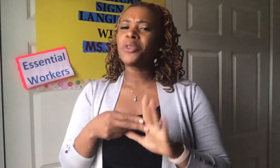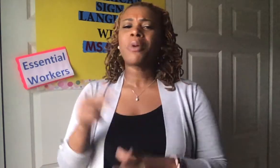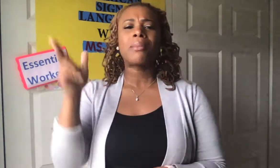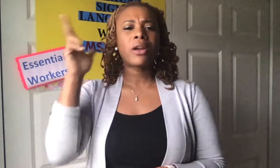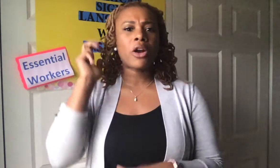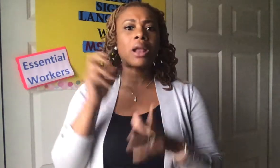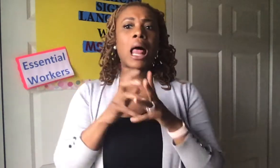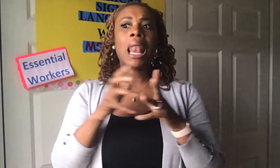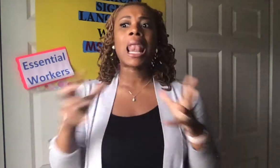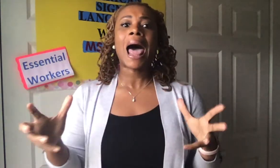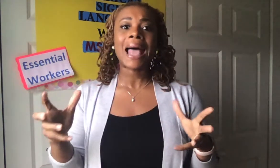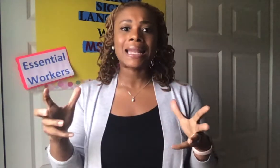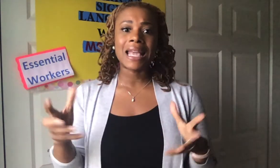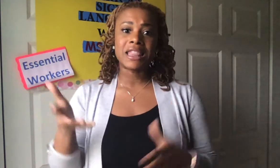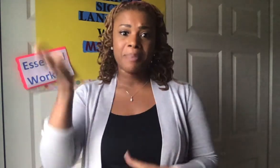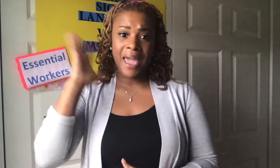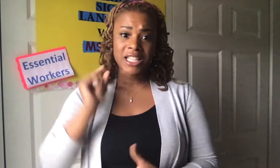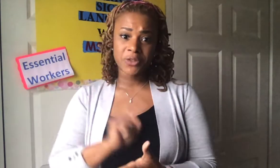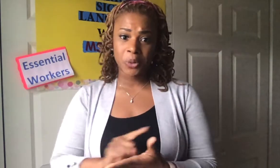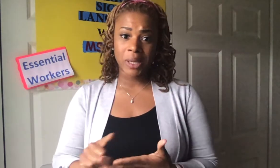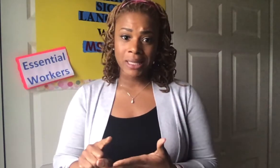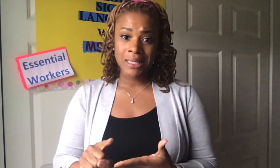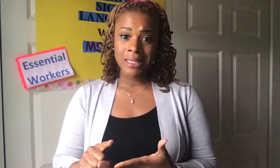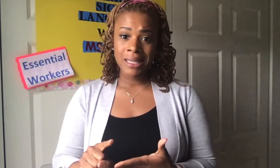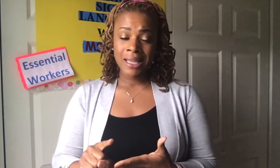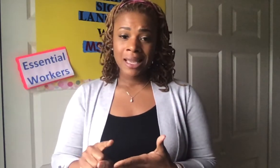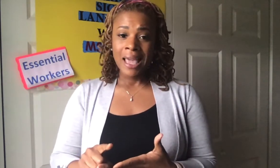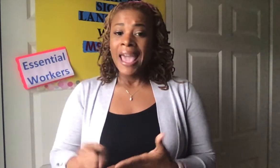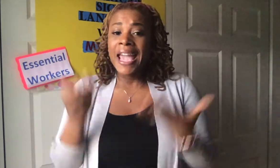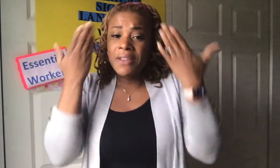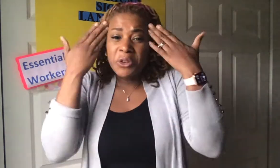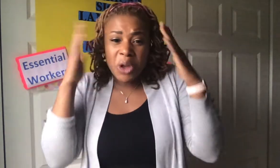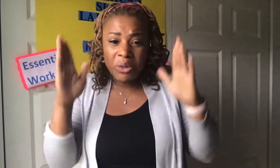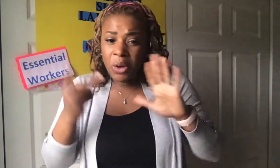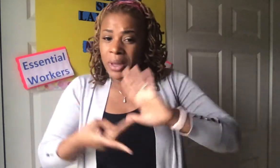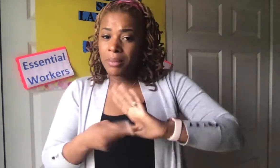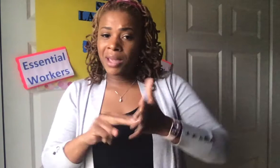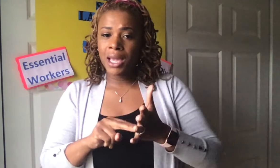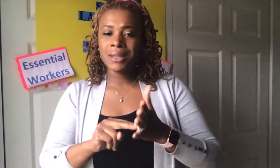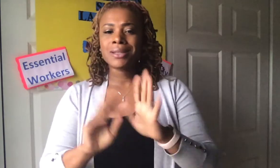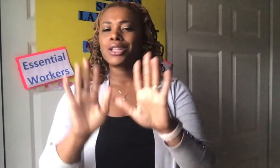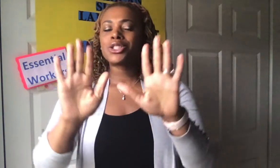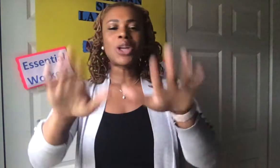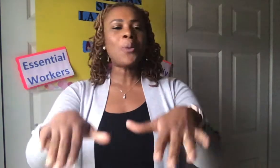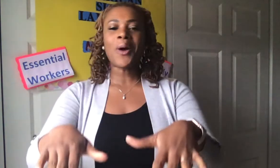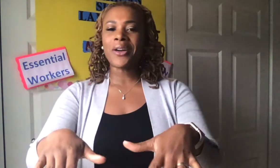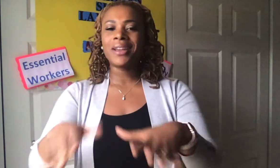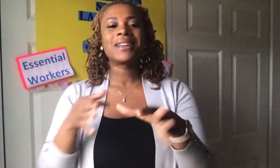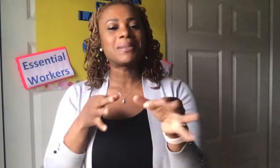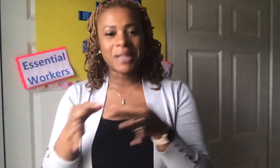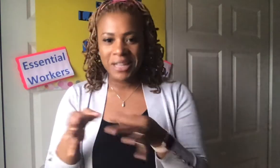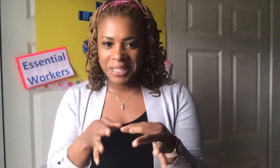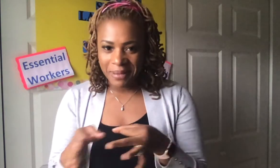probably heard a lot in the past few weeks. And if you don't know what it means, don't worry, because I'm going to explain it to